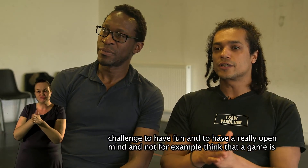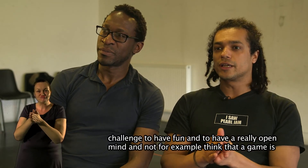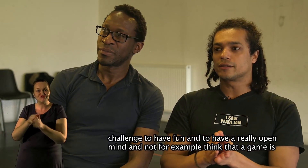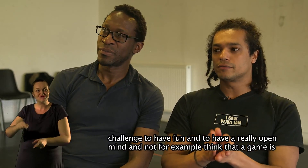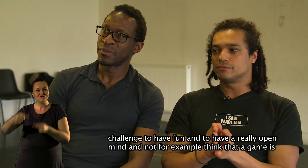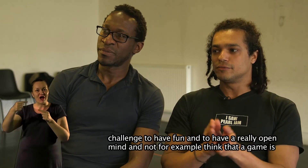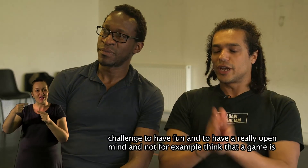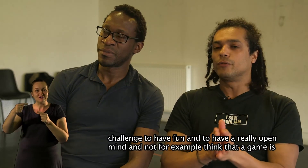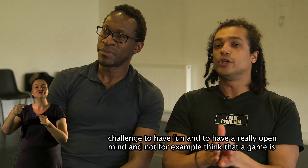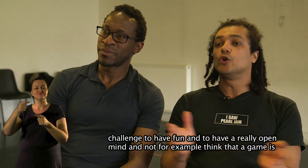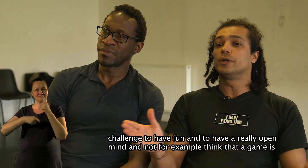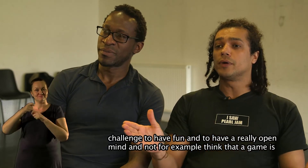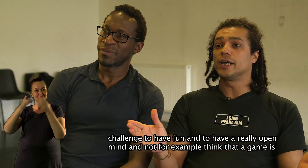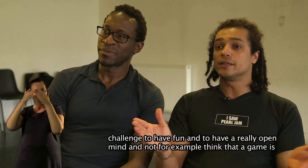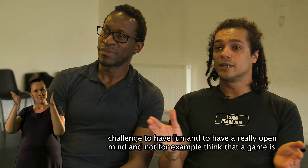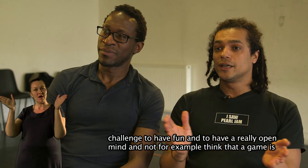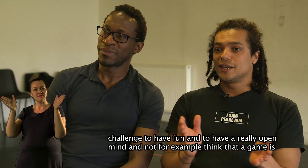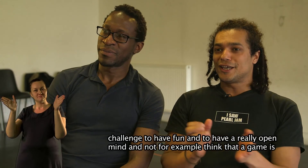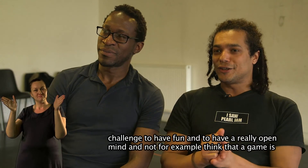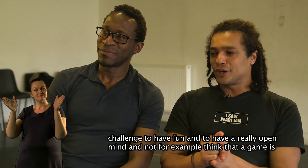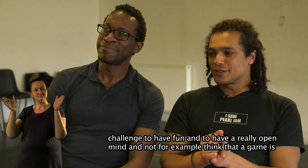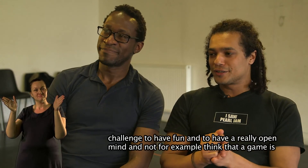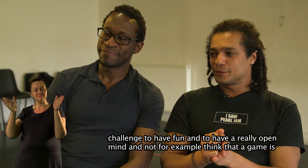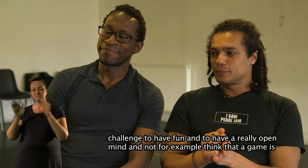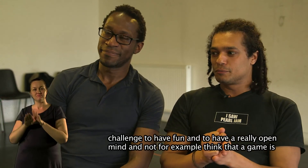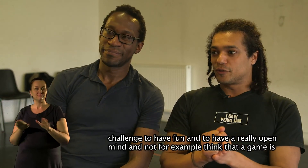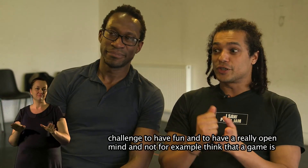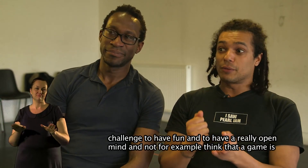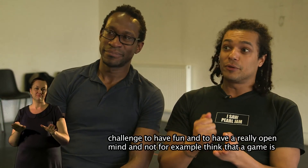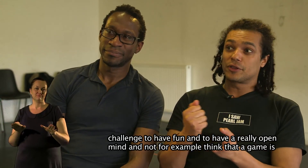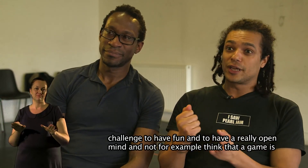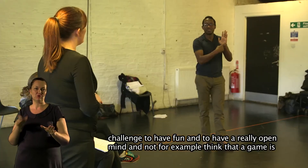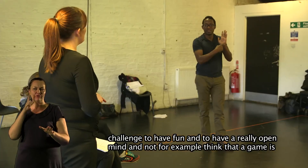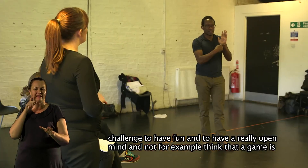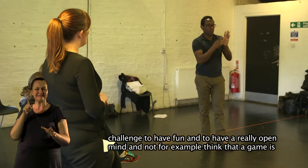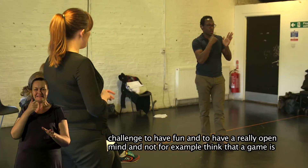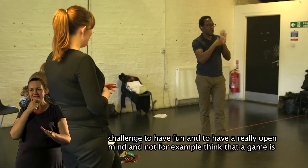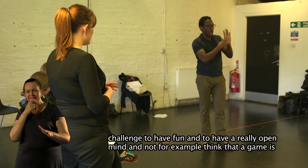fun and just like to have a really open mind and not, for